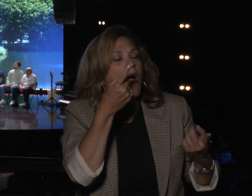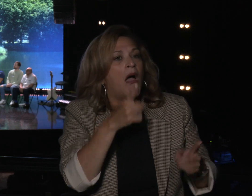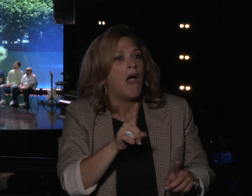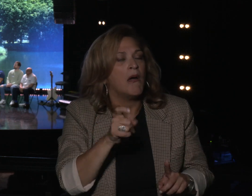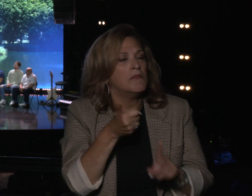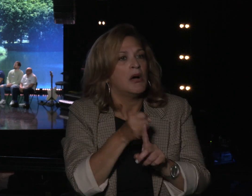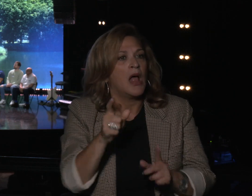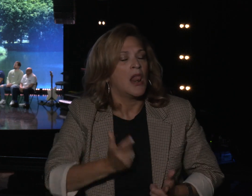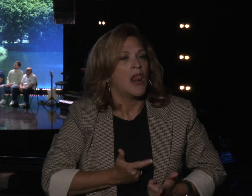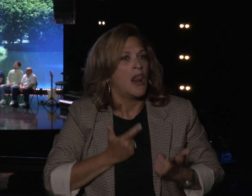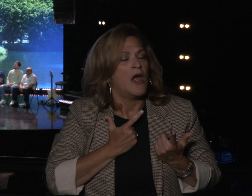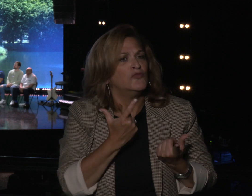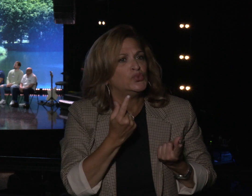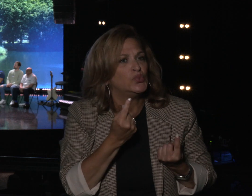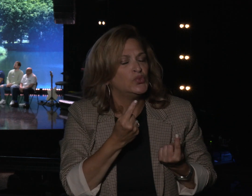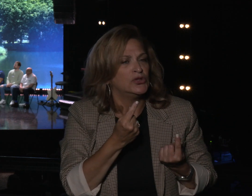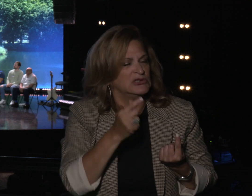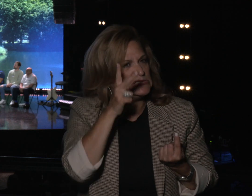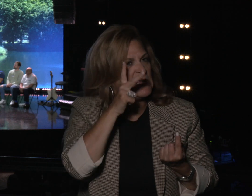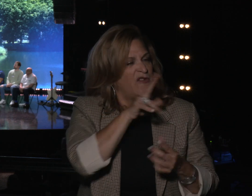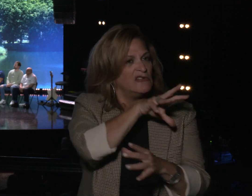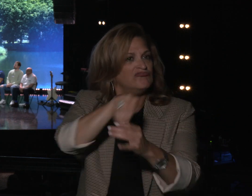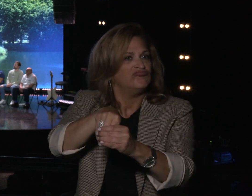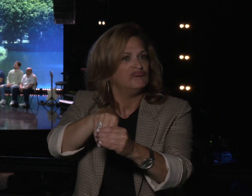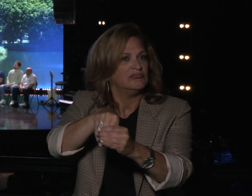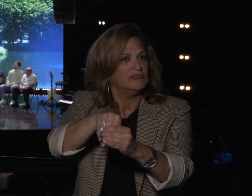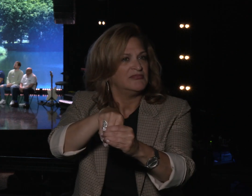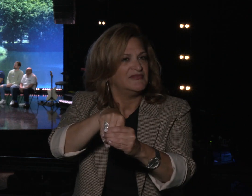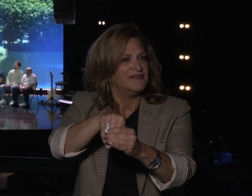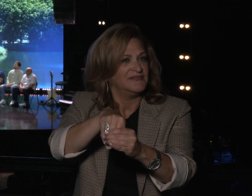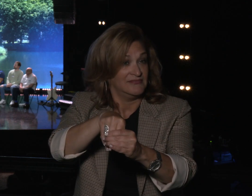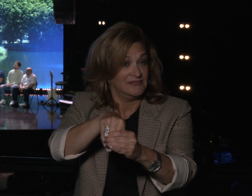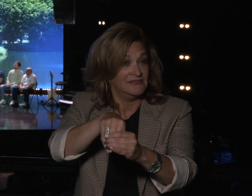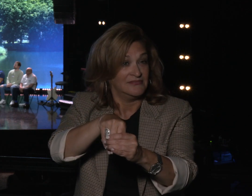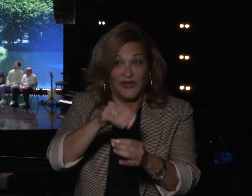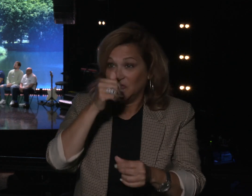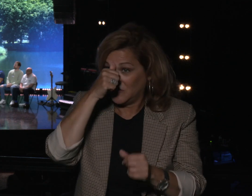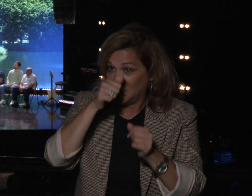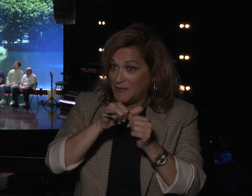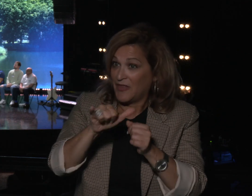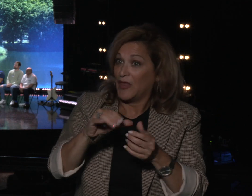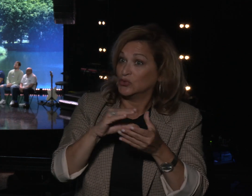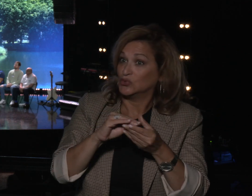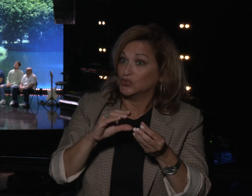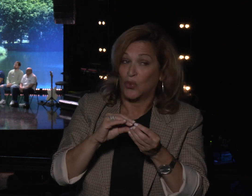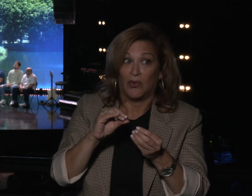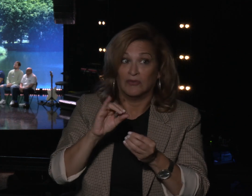heart. We know that Judas was already stealing from the offering plate.